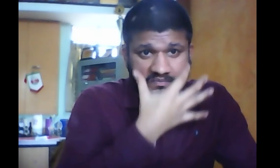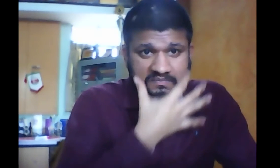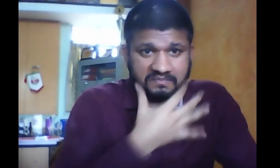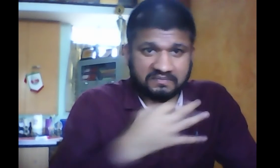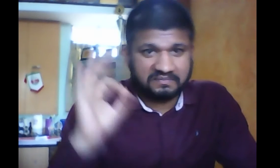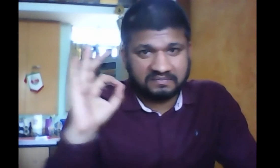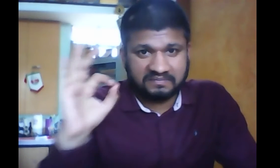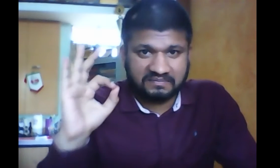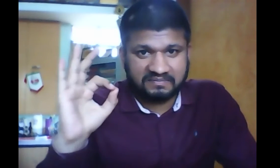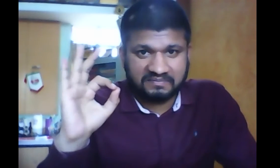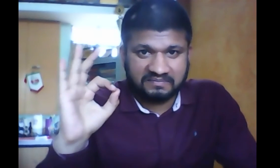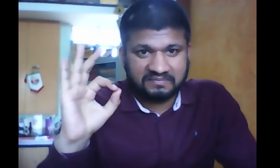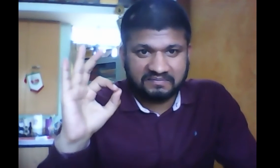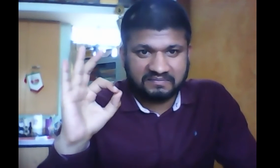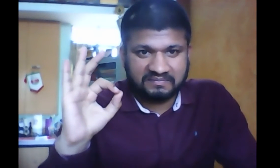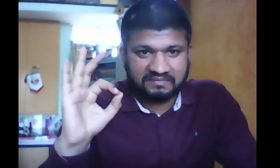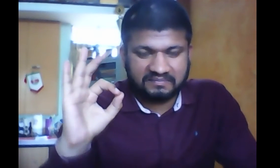This and this. Beautiful.